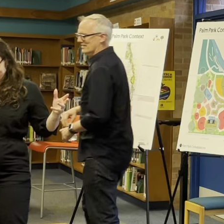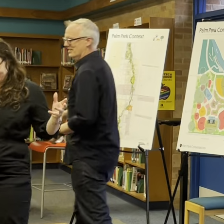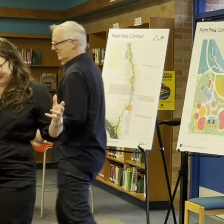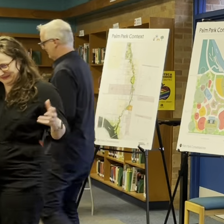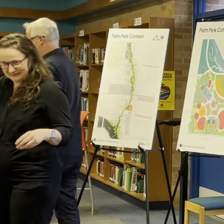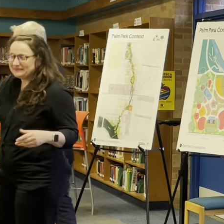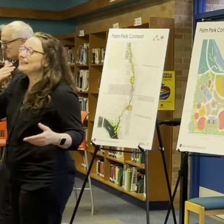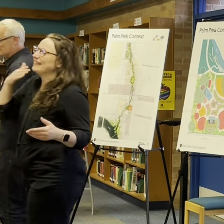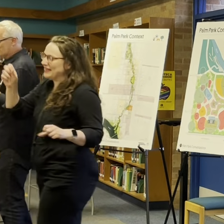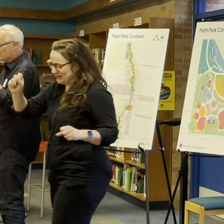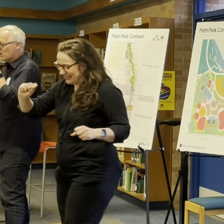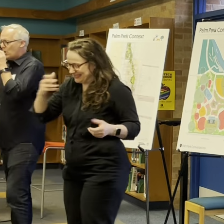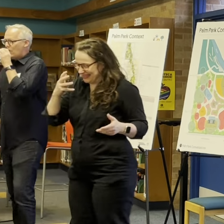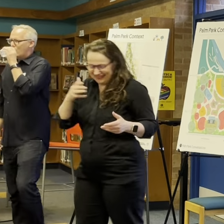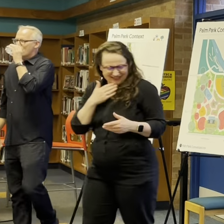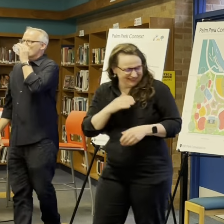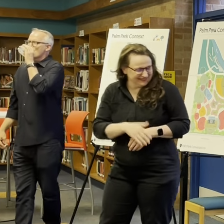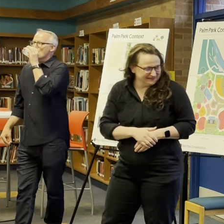guys,